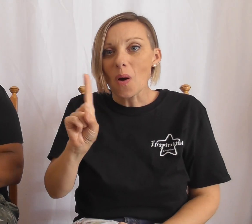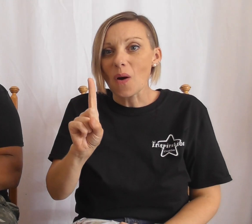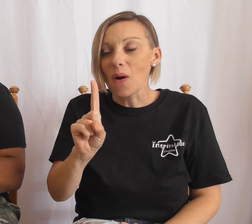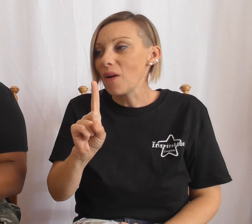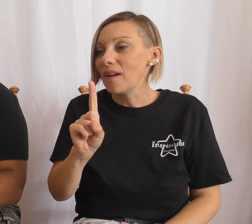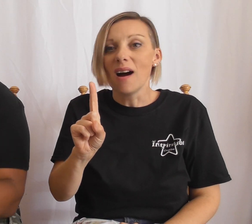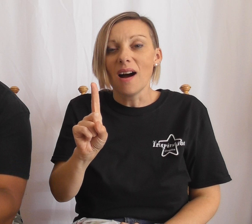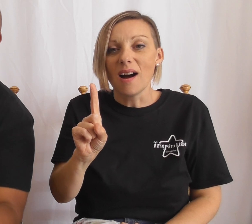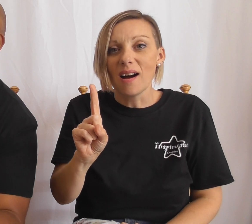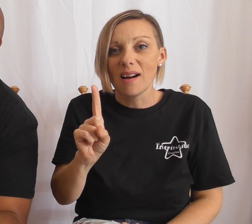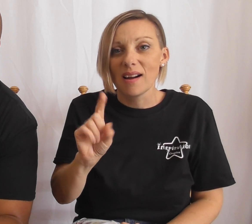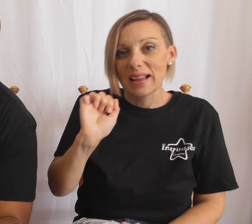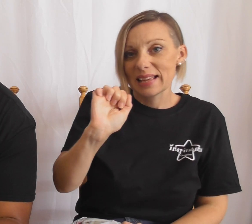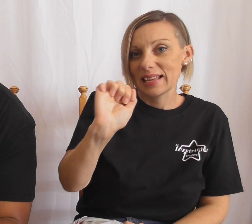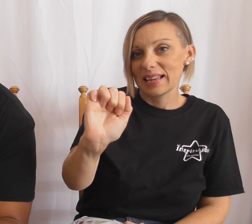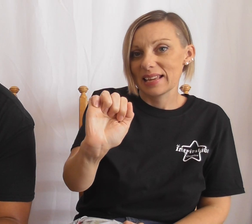run.